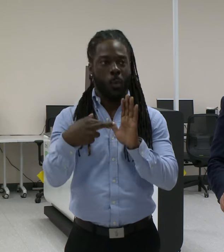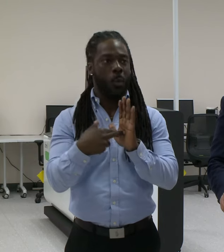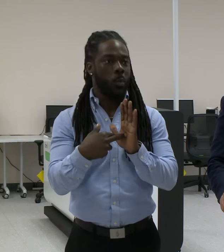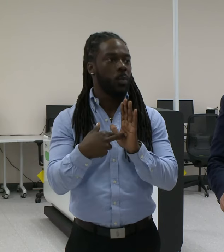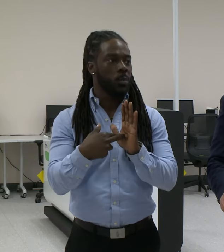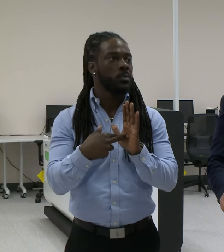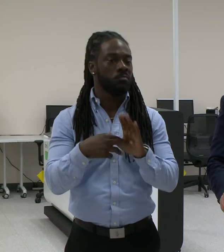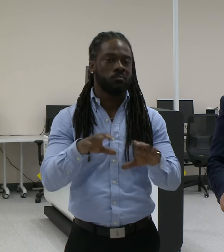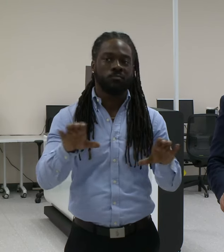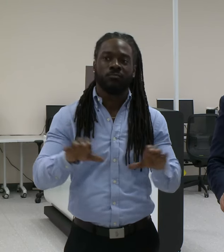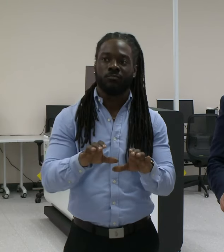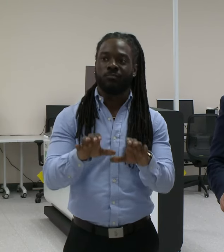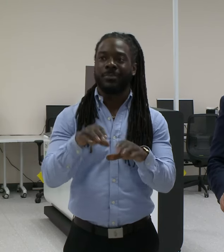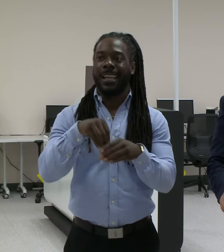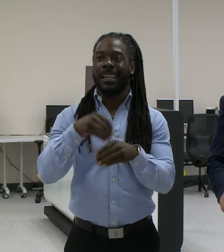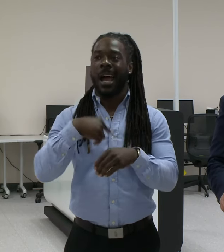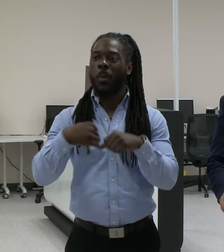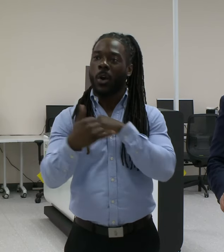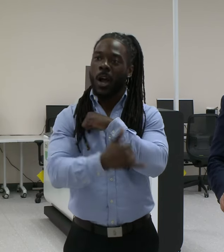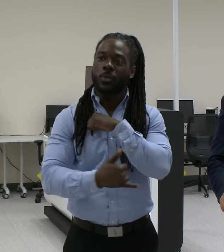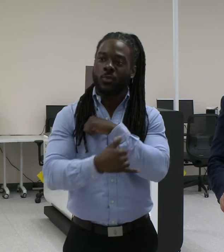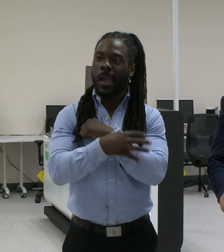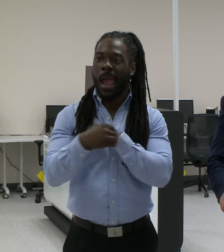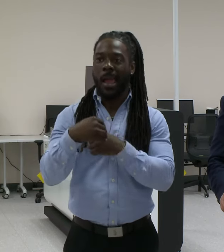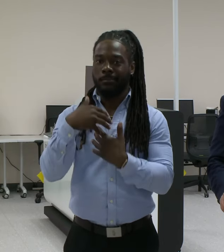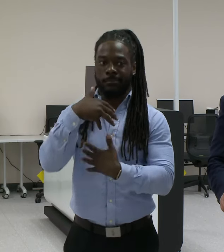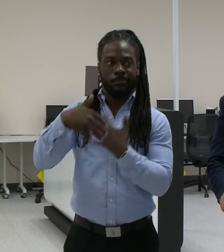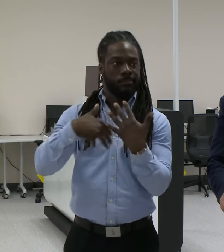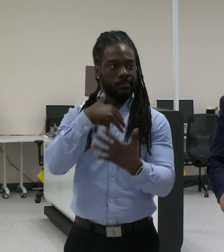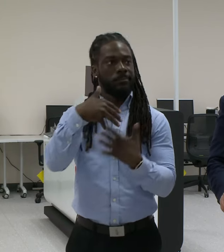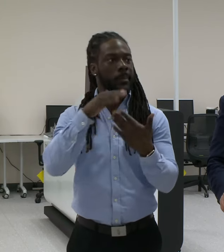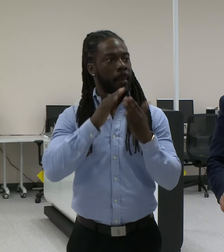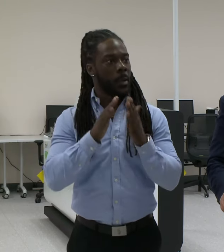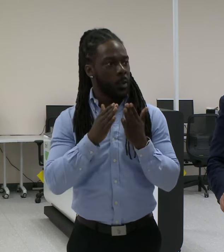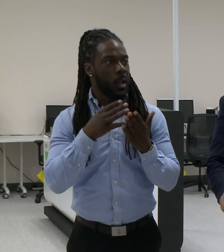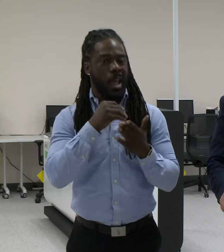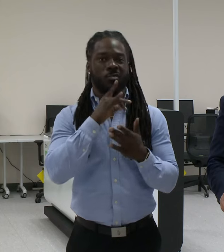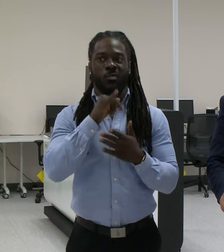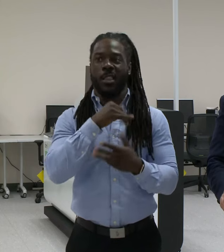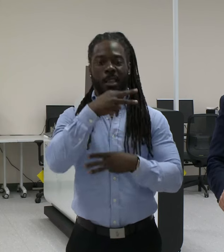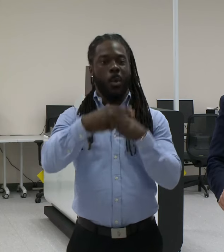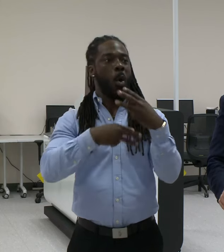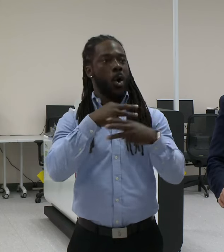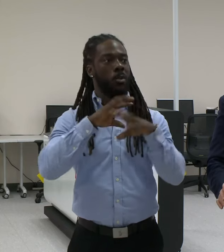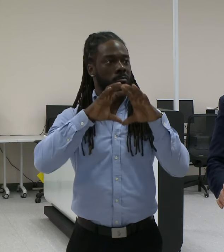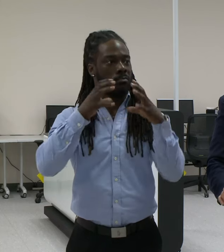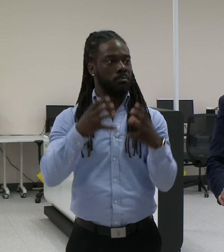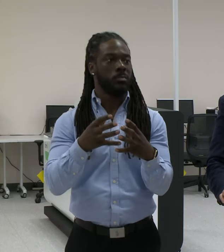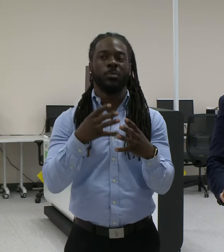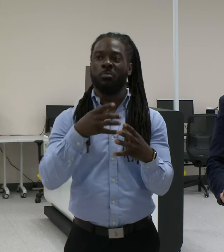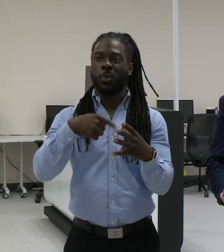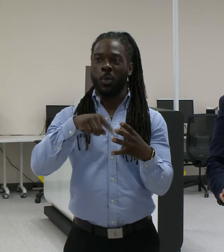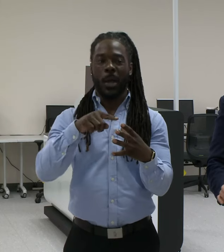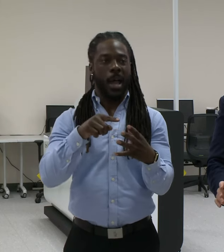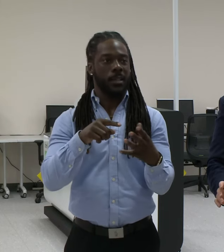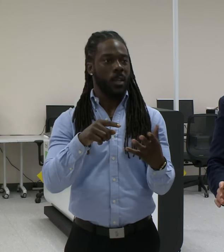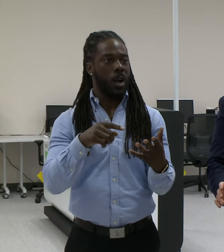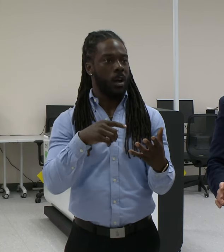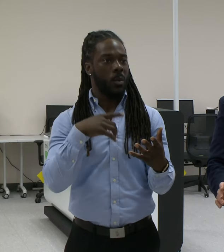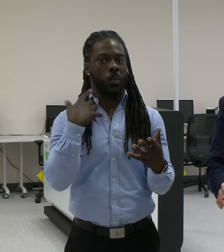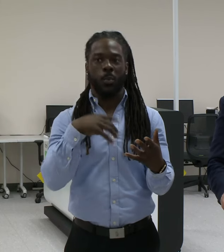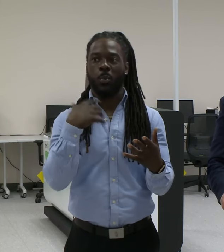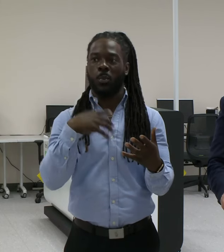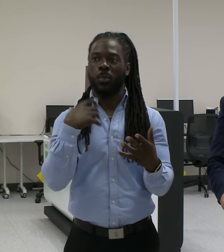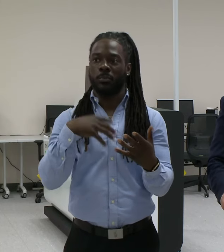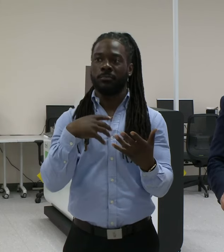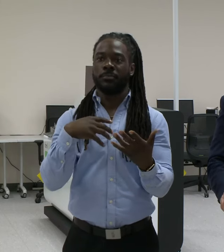play in our country, in our society, and really globally. I mean, you are literally the